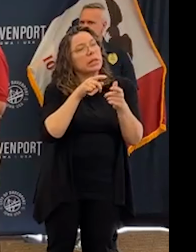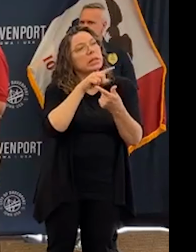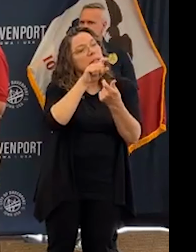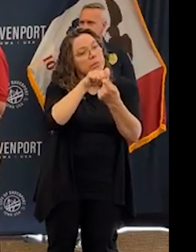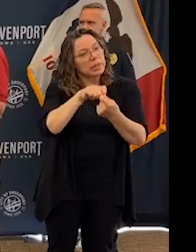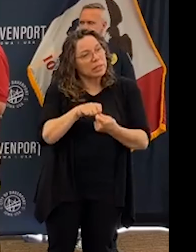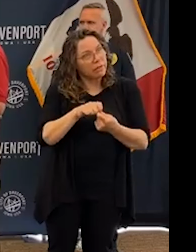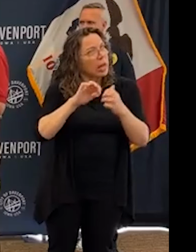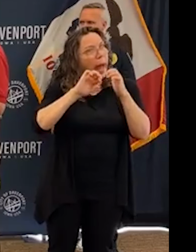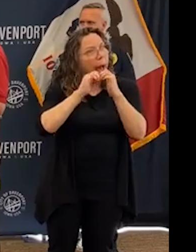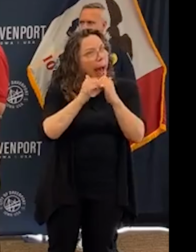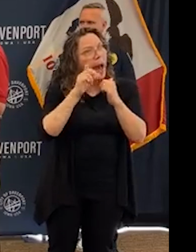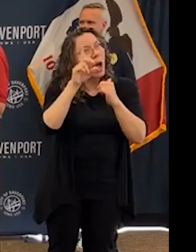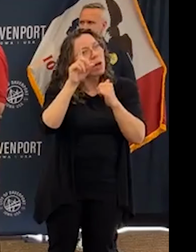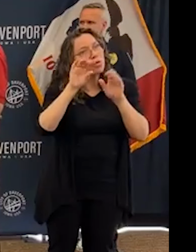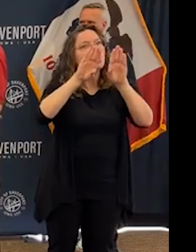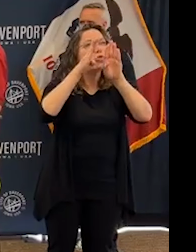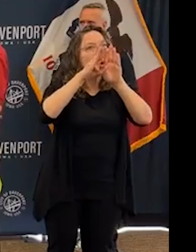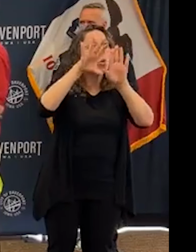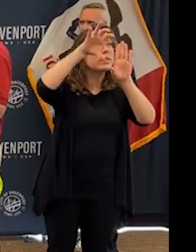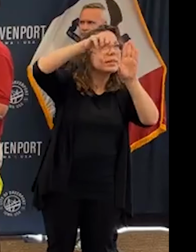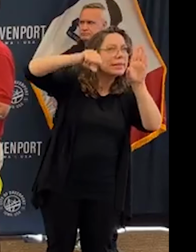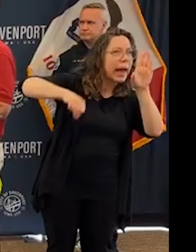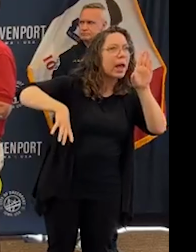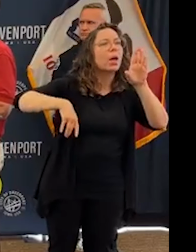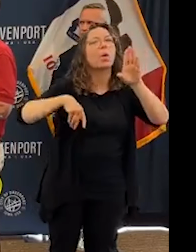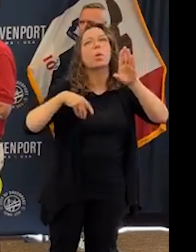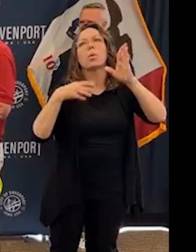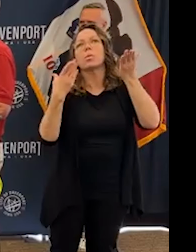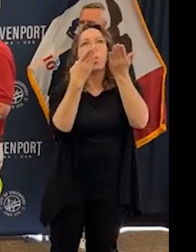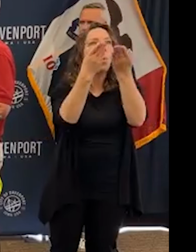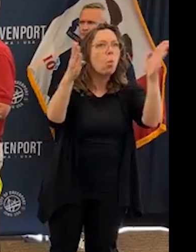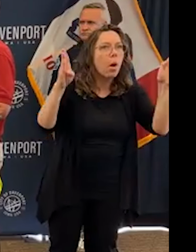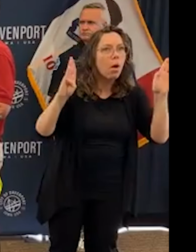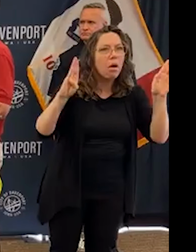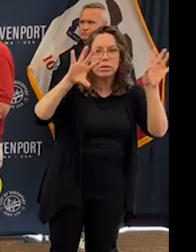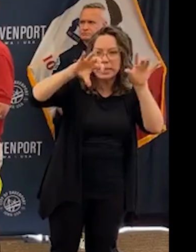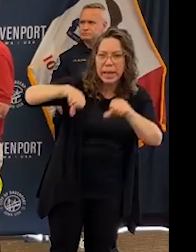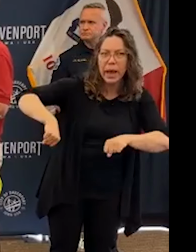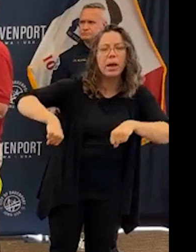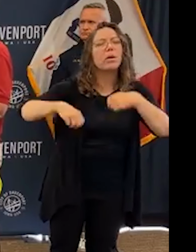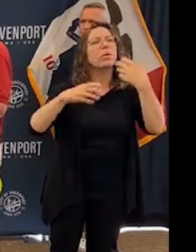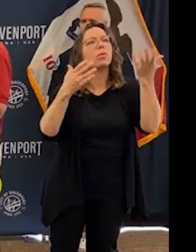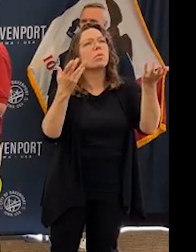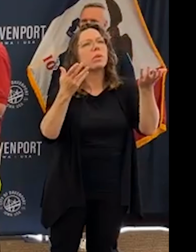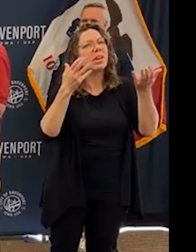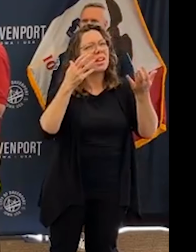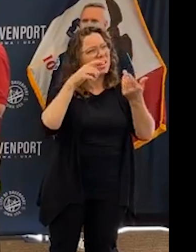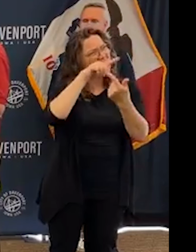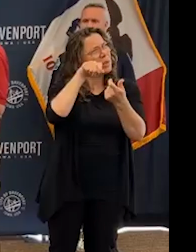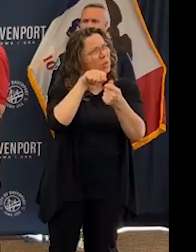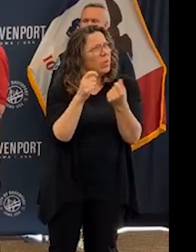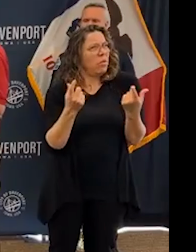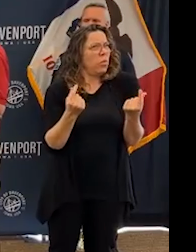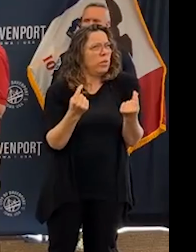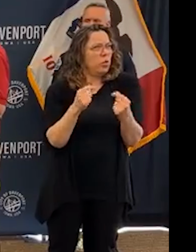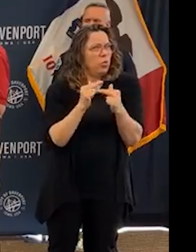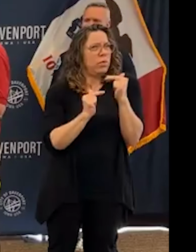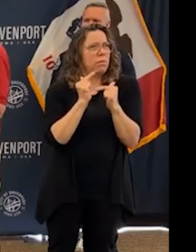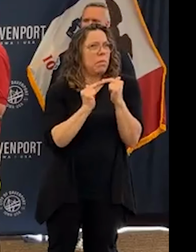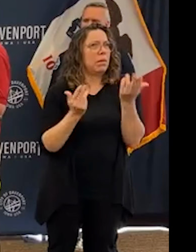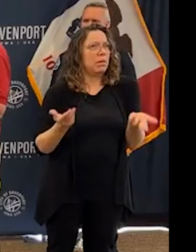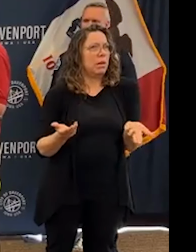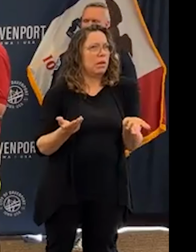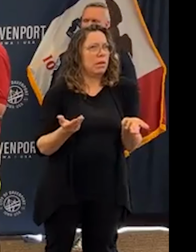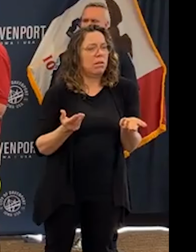tearing down doors, possibly walls, you know, those kinds of things, you know,